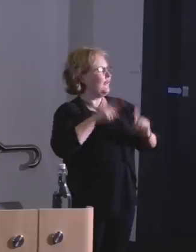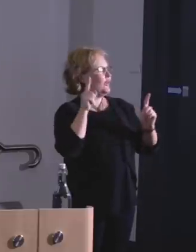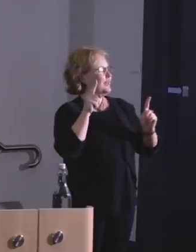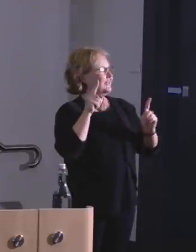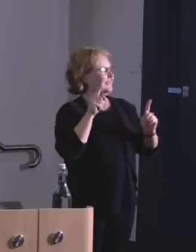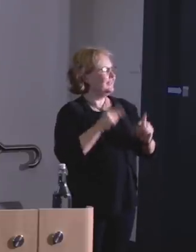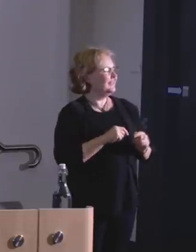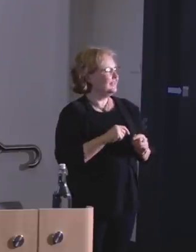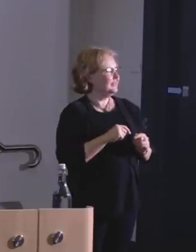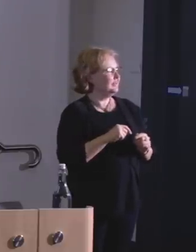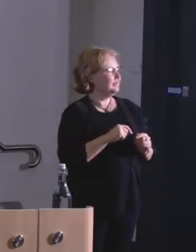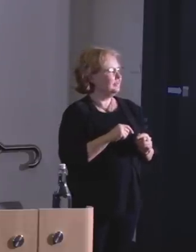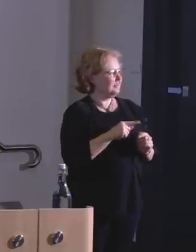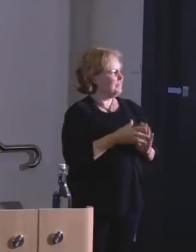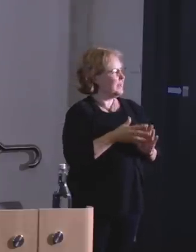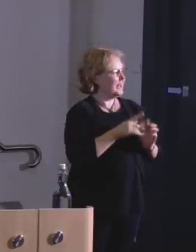So,